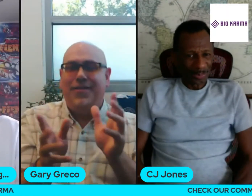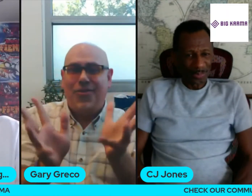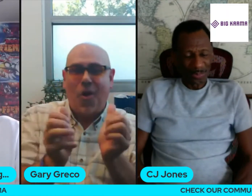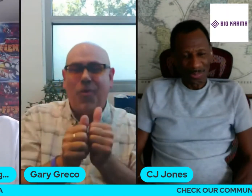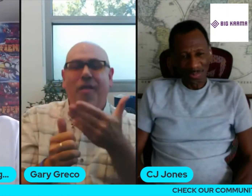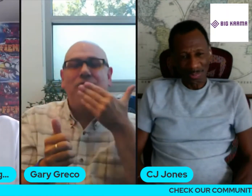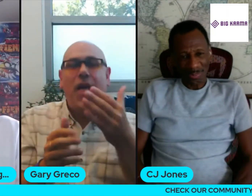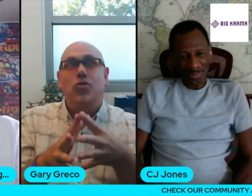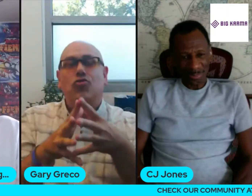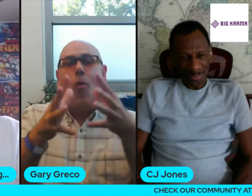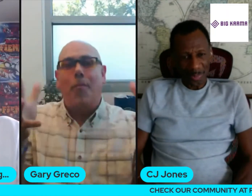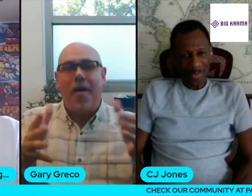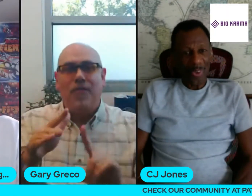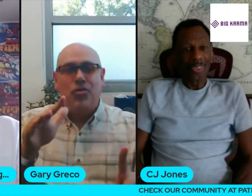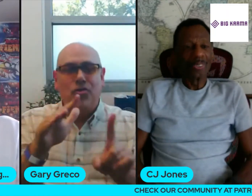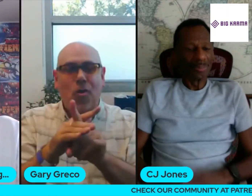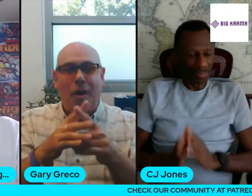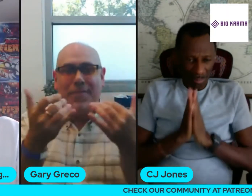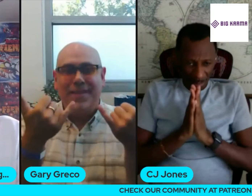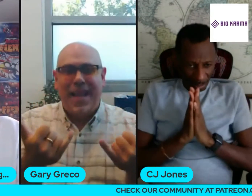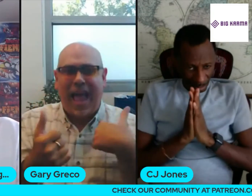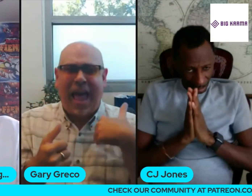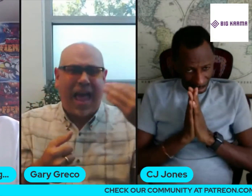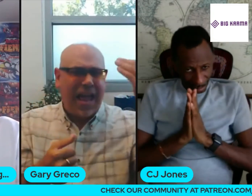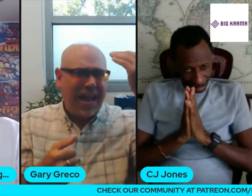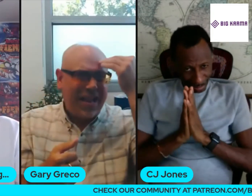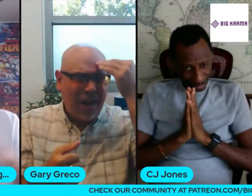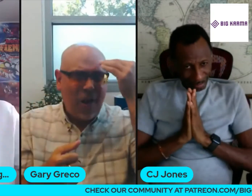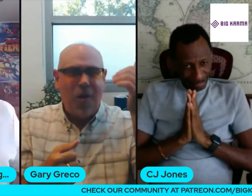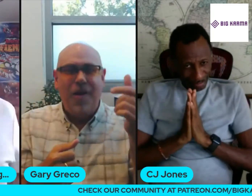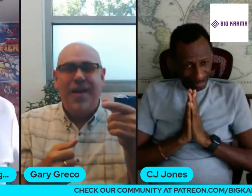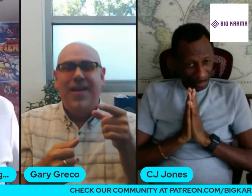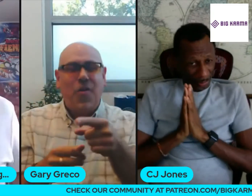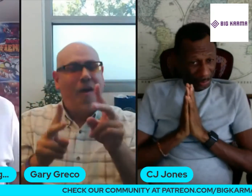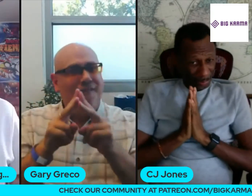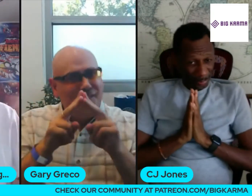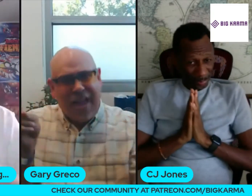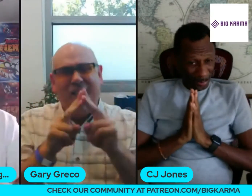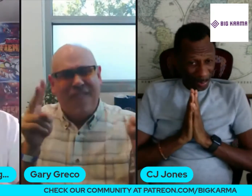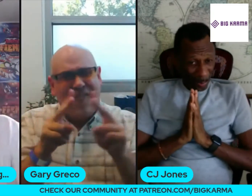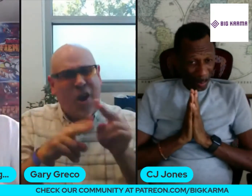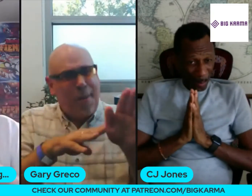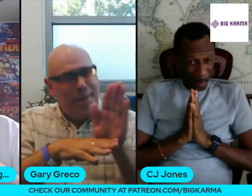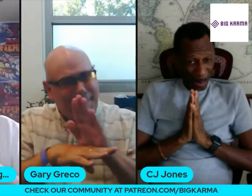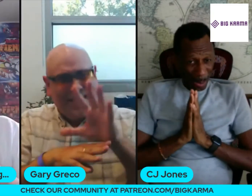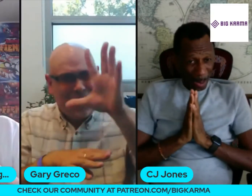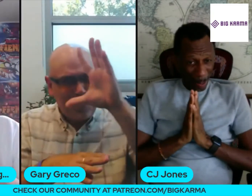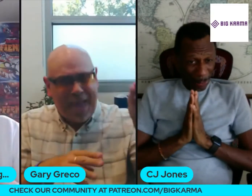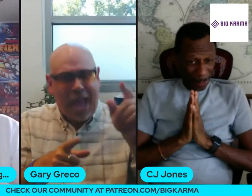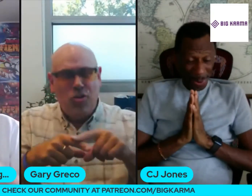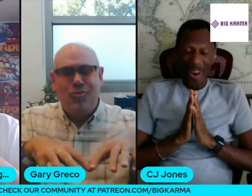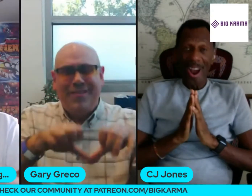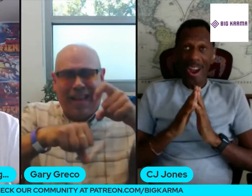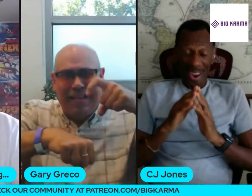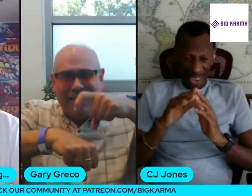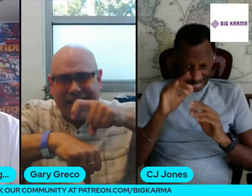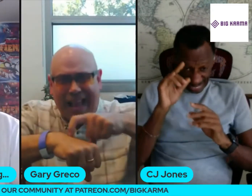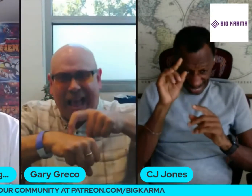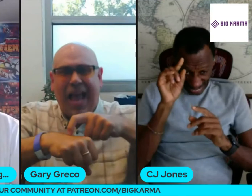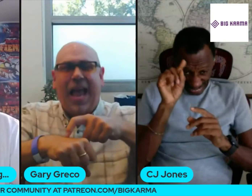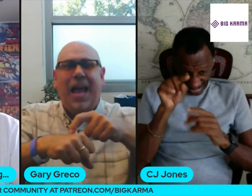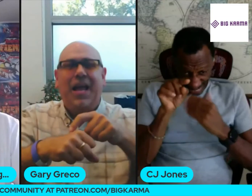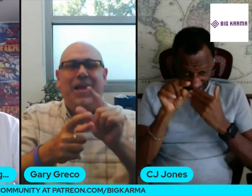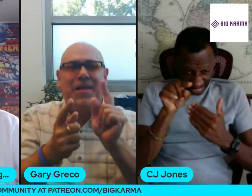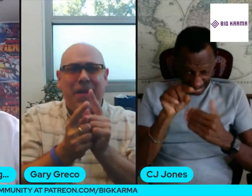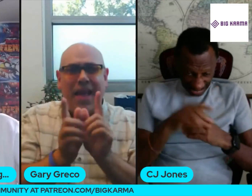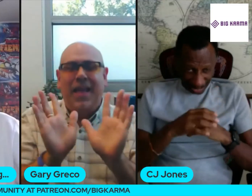up today. I know you're a very, very, very busy man because you're taking off now. May karma be